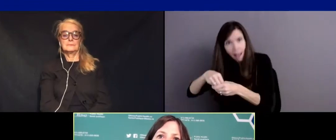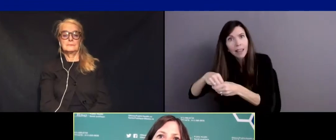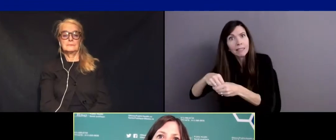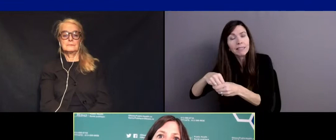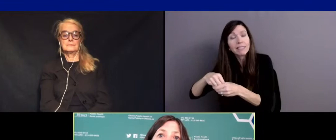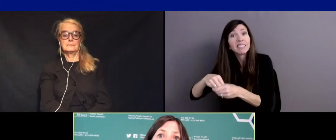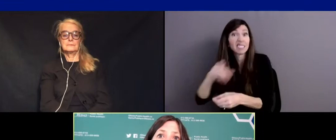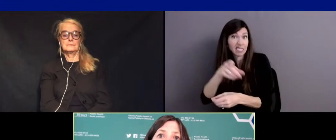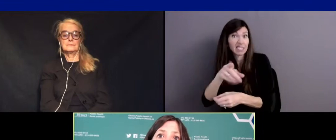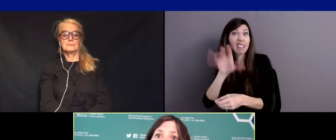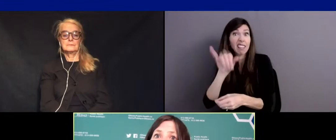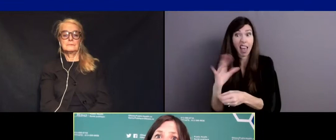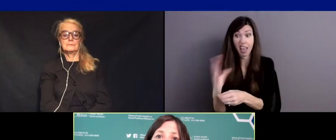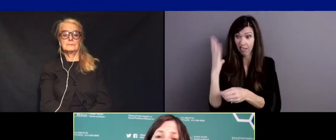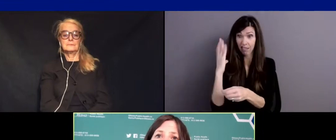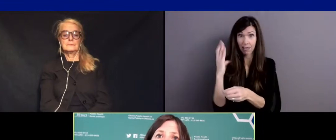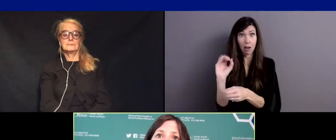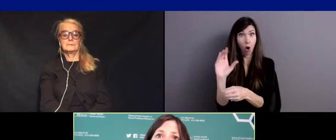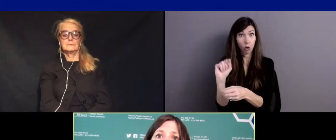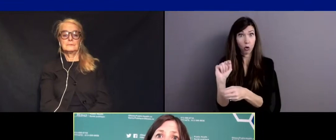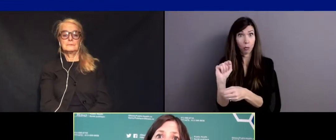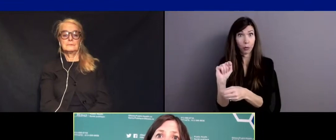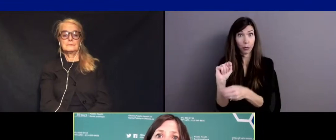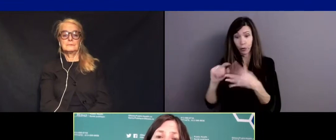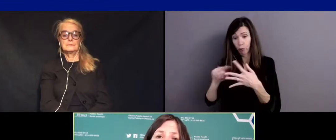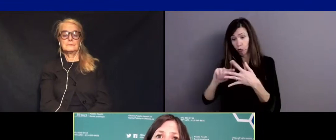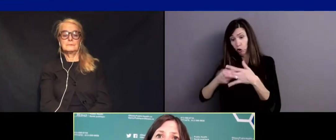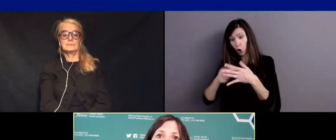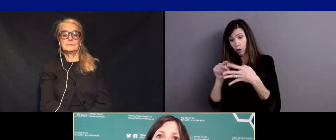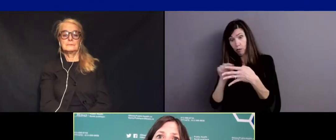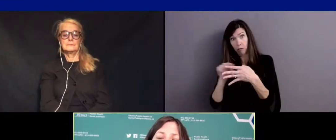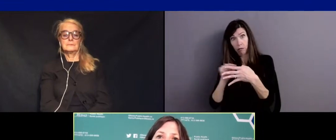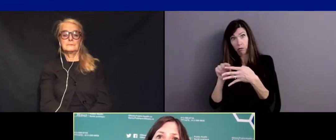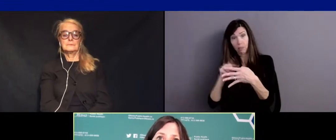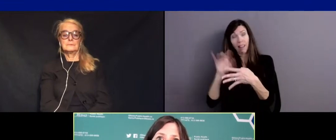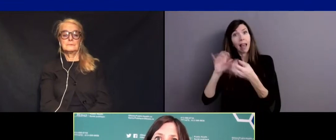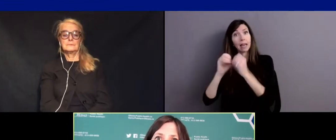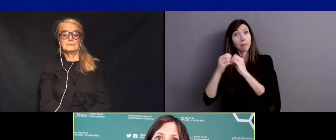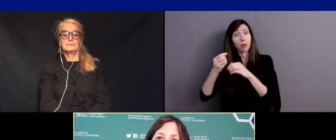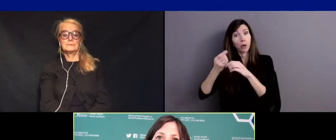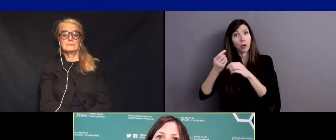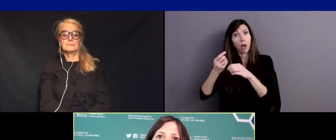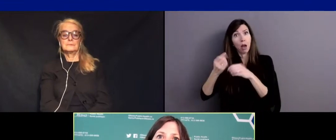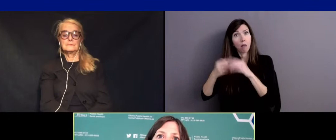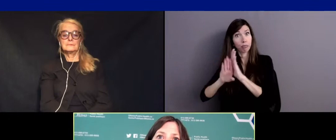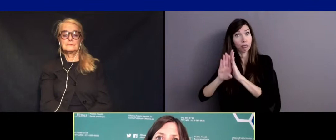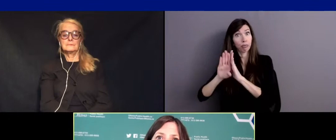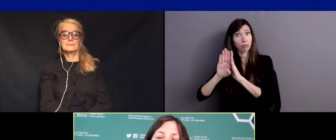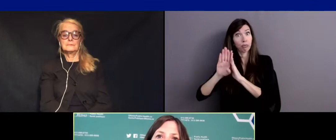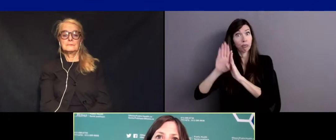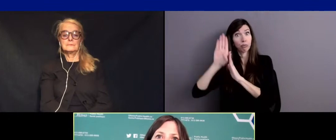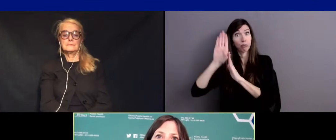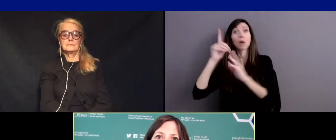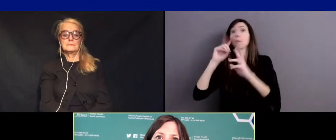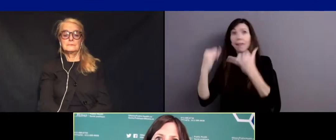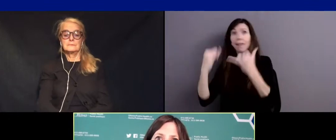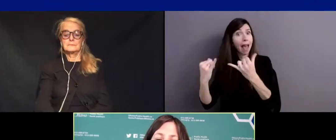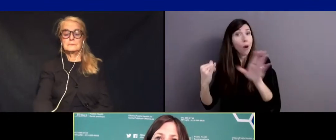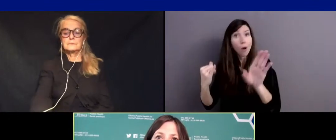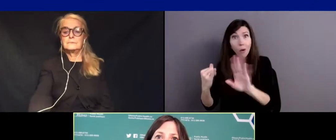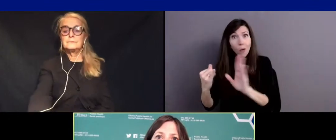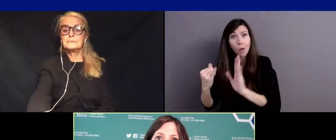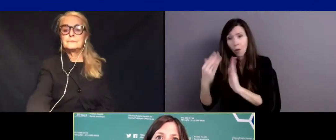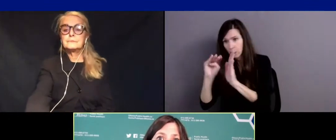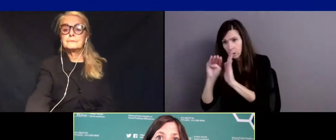October is no longer going up steeply, and that is an indication that the actual amount of virus